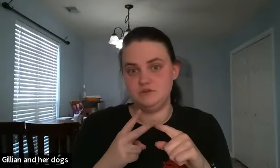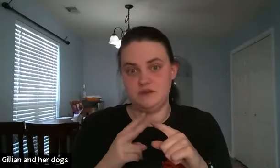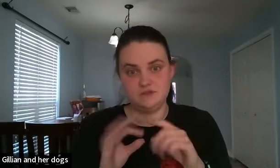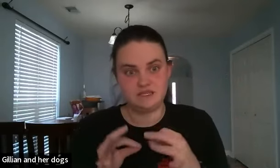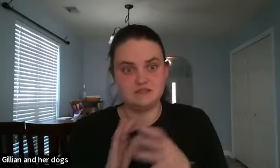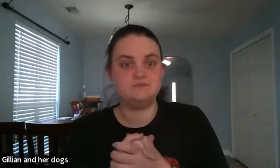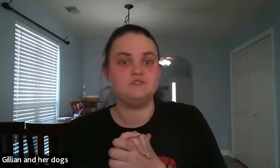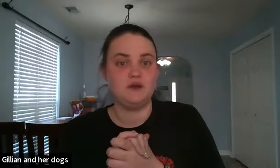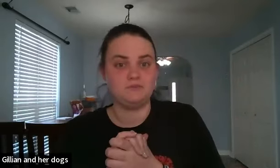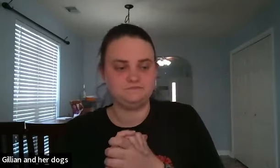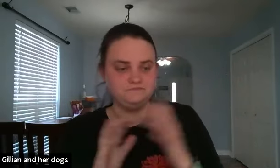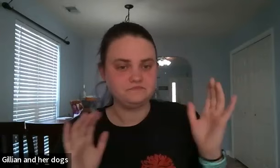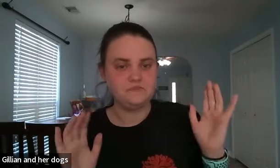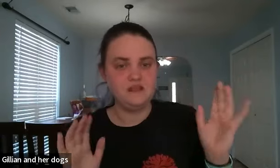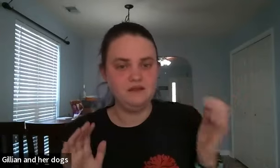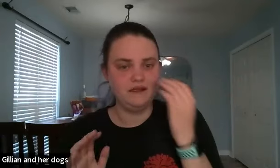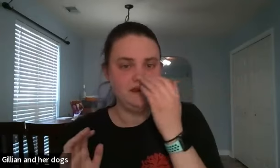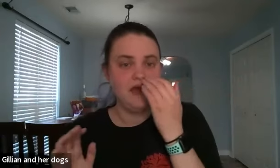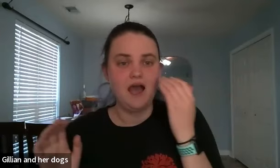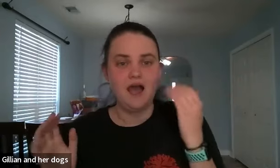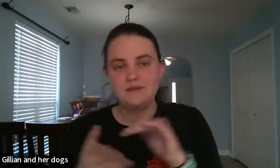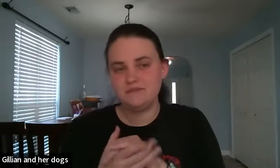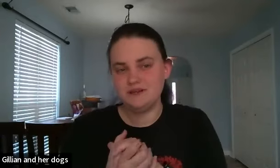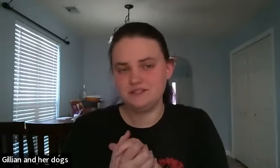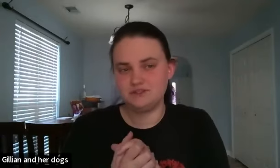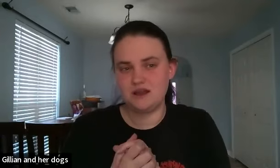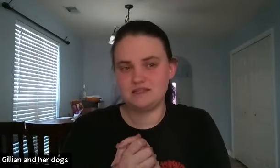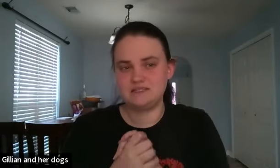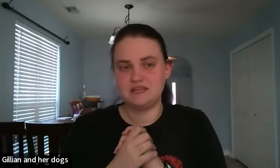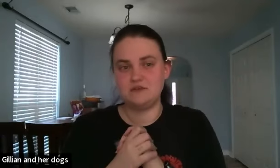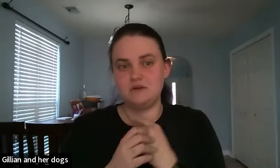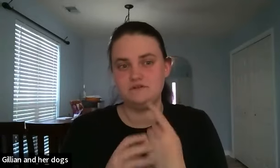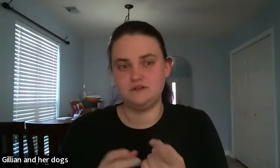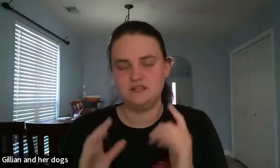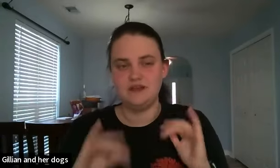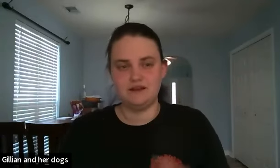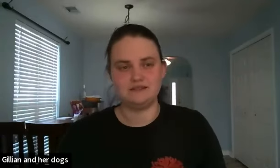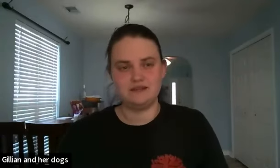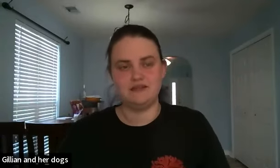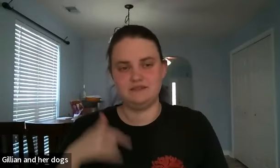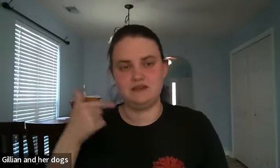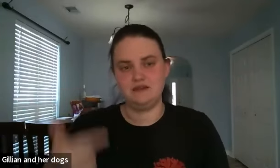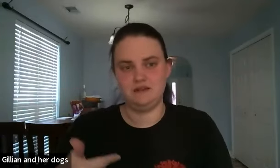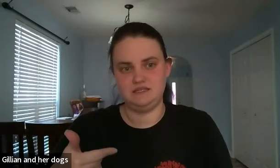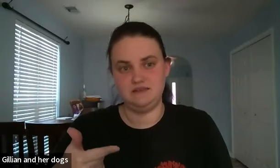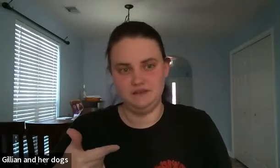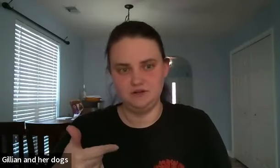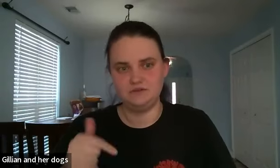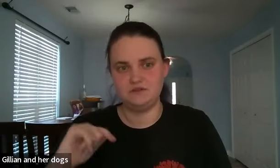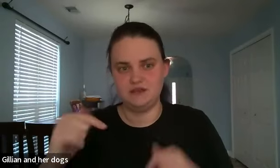the family signs. So, all right, I'm going to try to say the word first and then not sign and then sign it like a second later. So that gives you